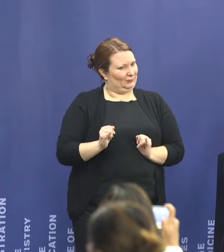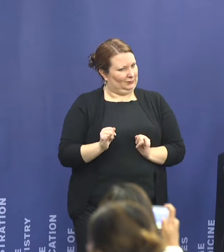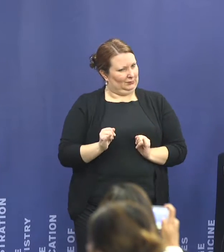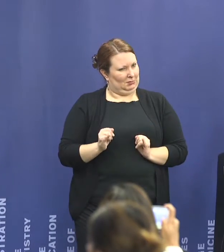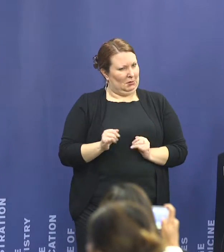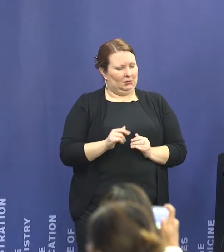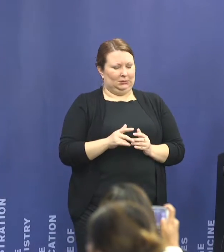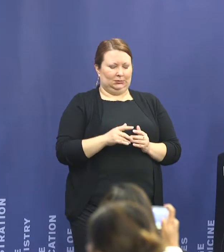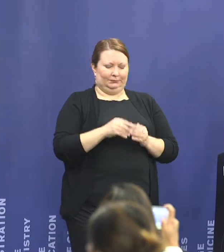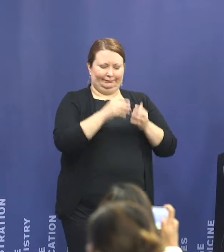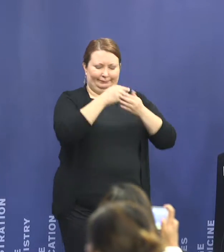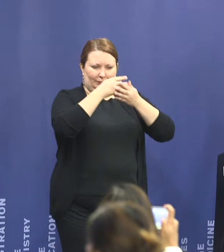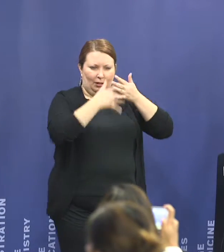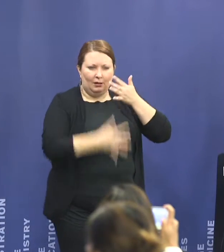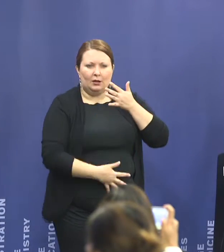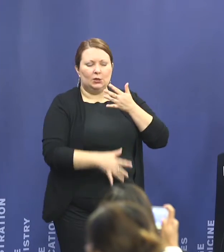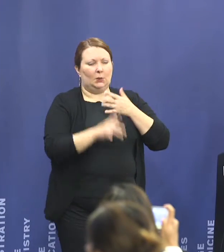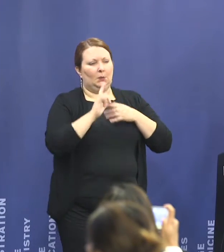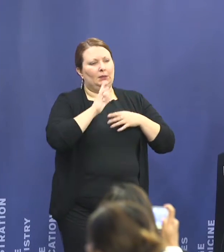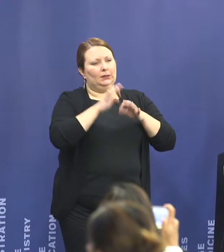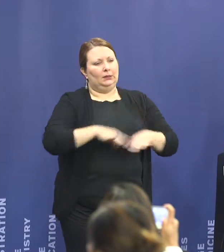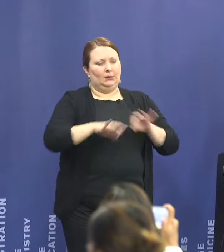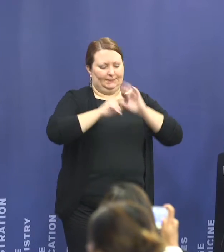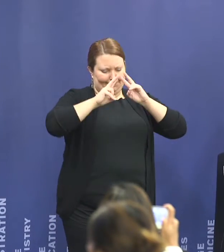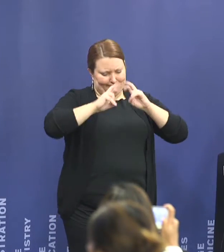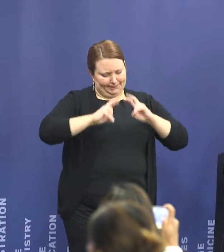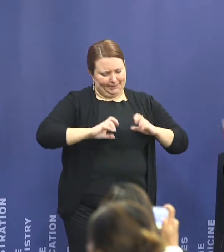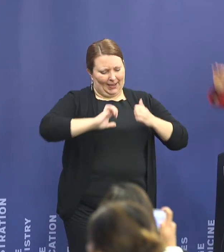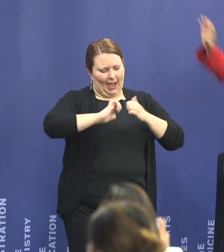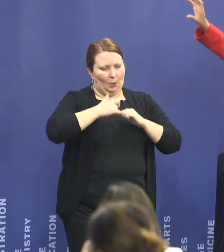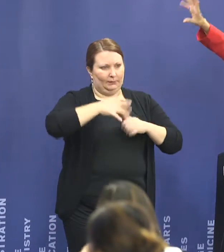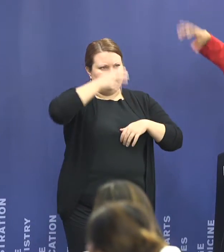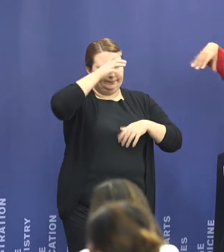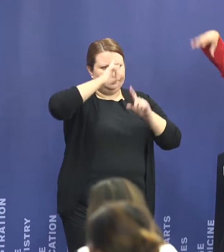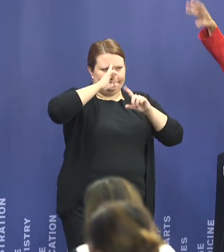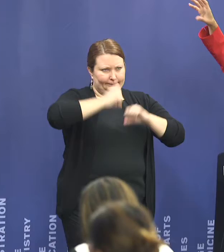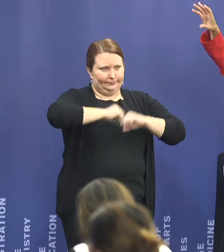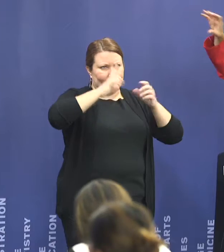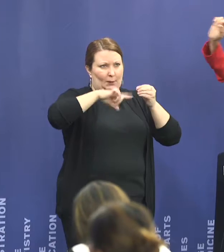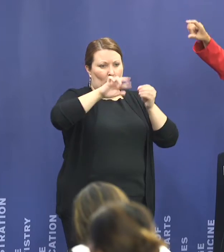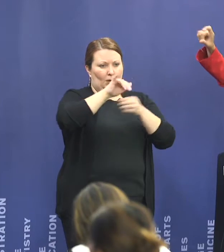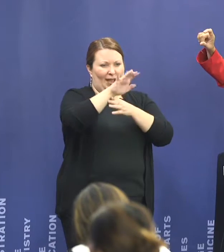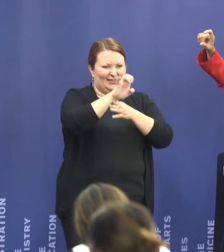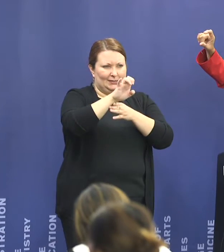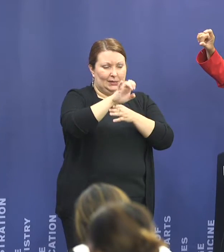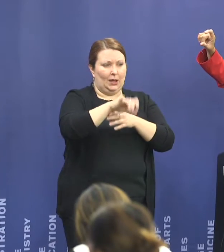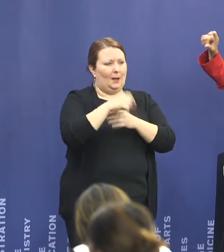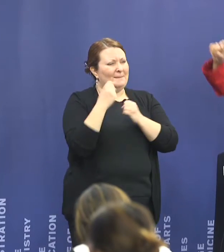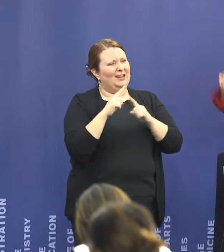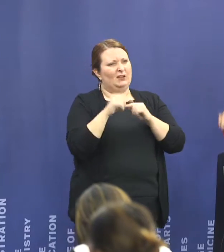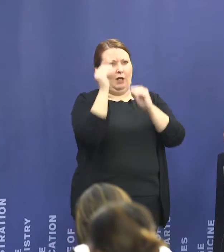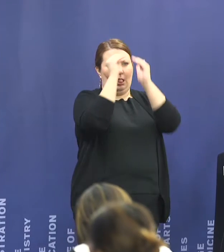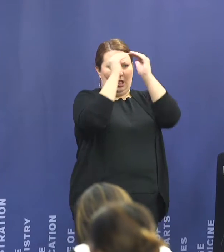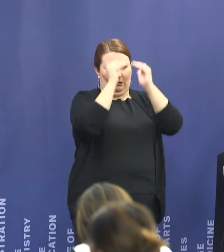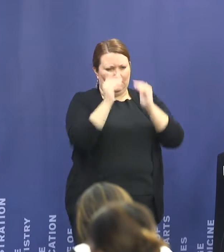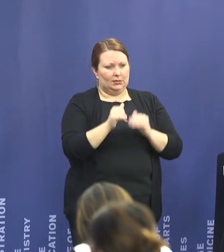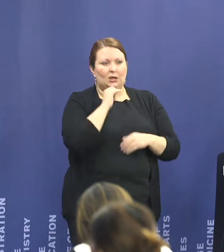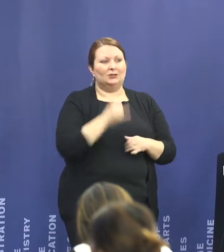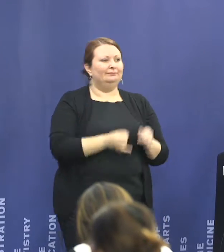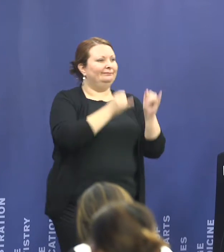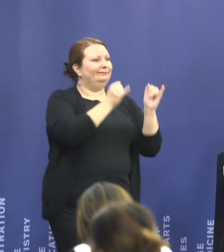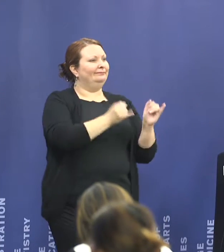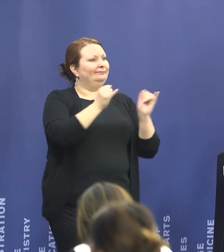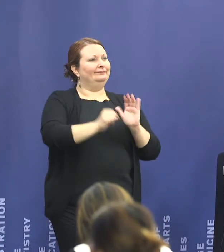is incredibly important for us to take stock of how it is that we're conceptualizing race. Race is multi-level. It's not simply a matter of